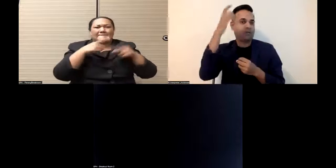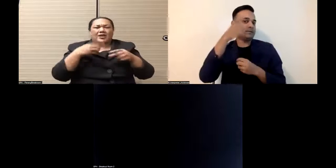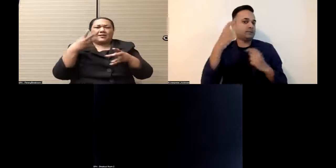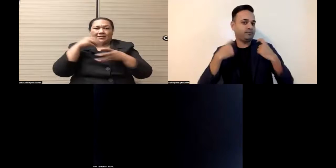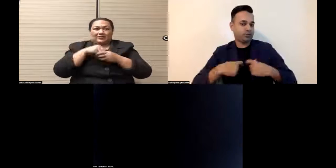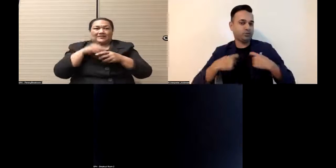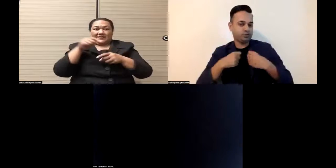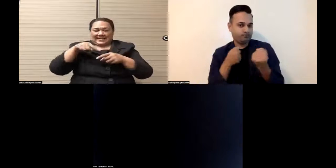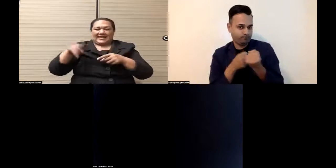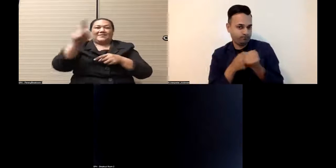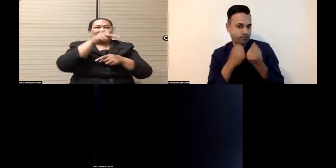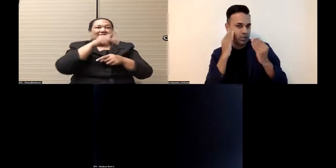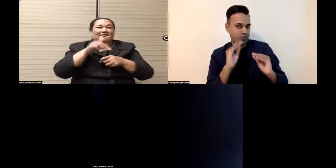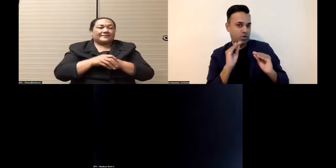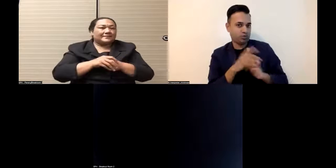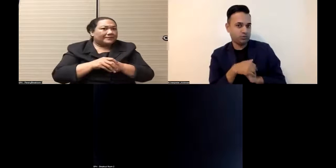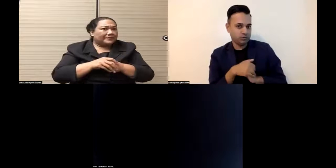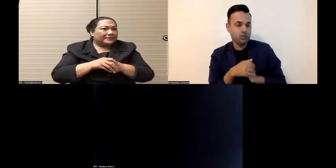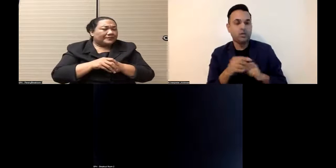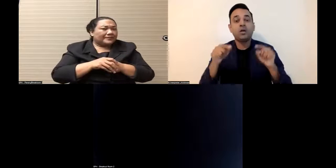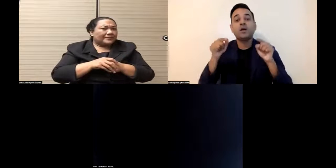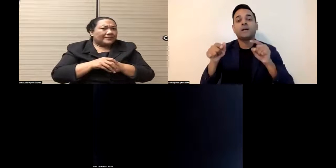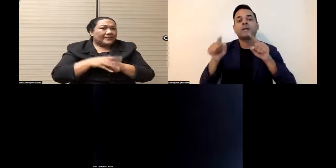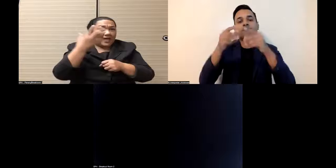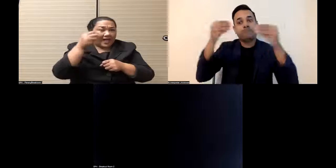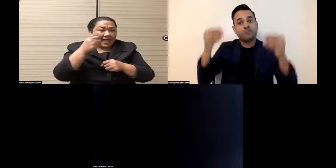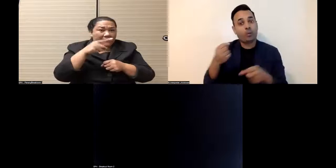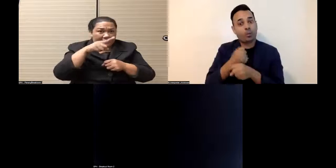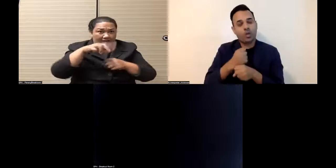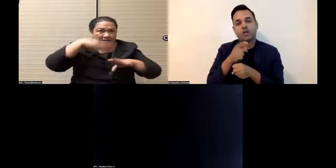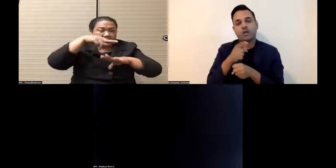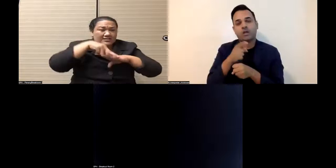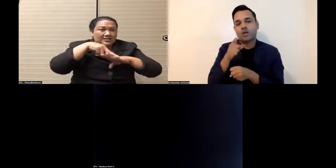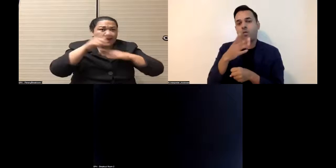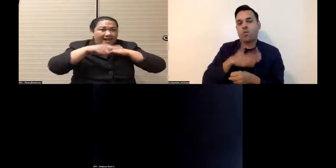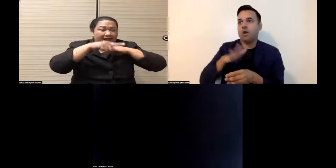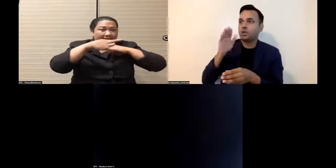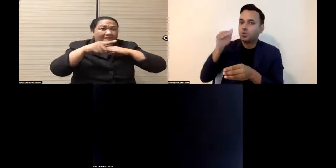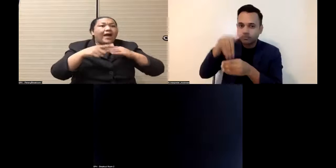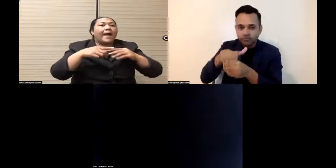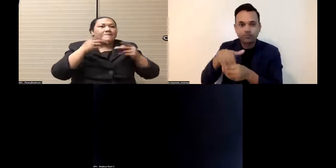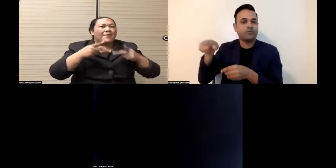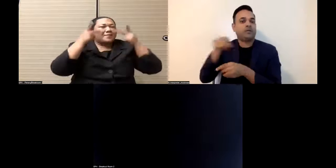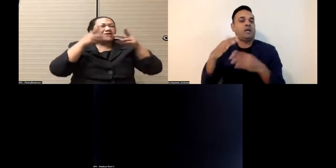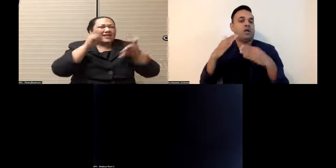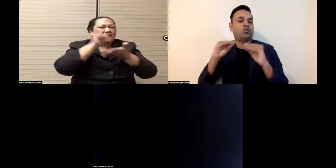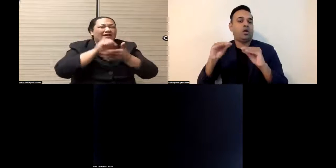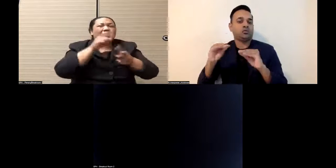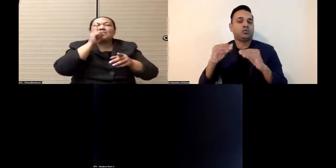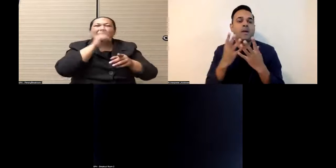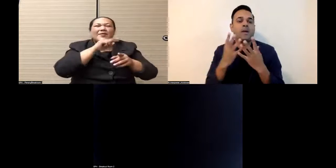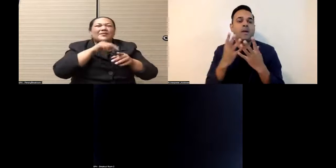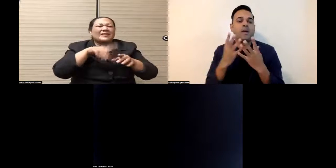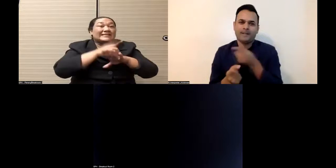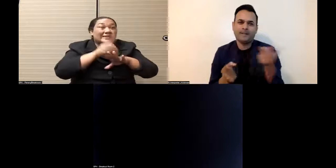regional level to promote the rights and lives of persons with disabilities, including their rights to education. But the question was posed